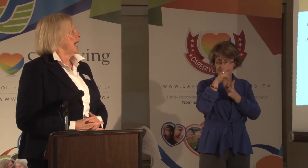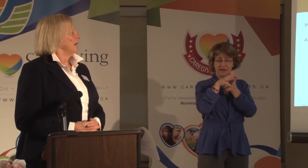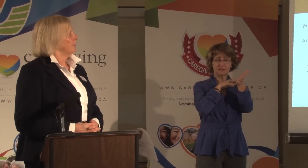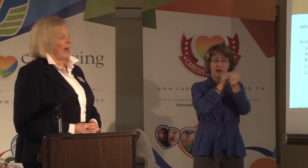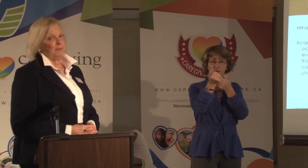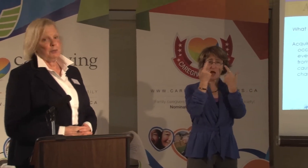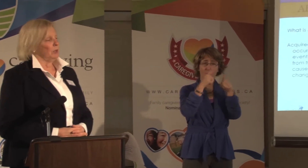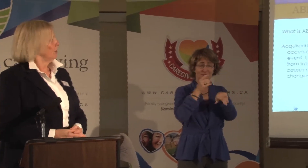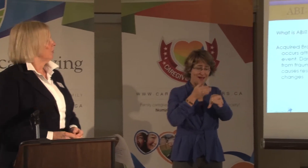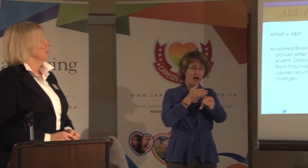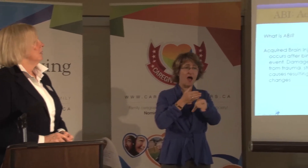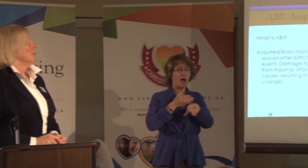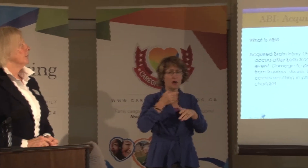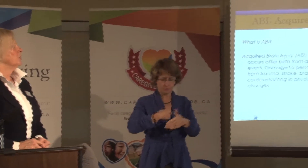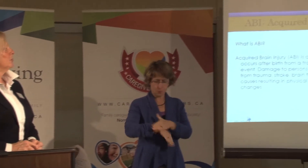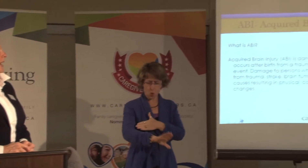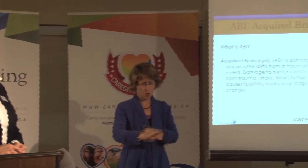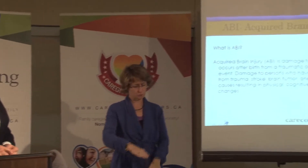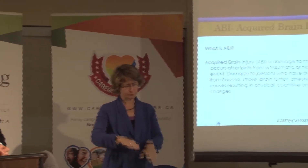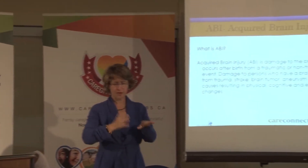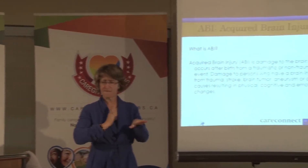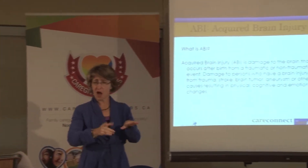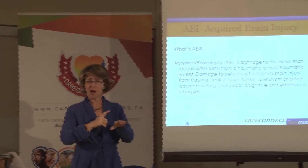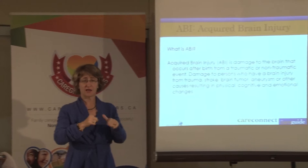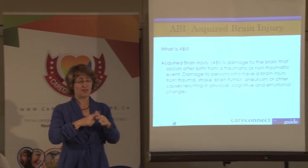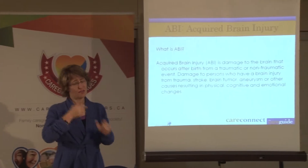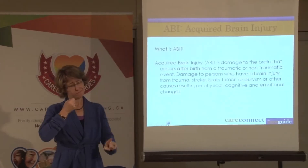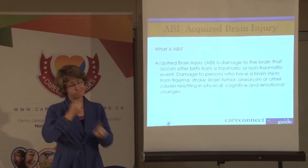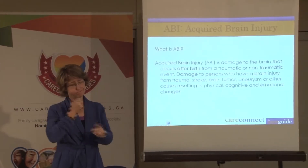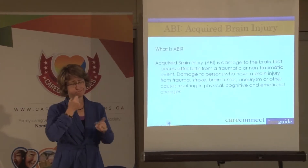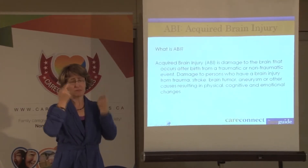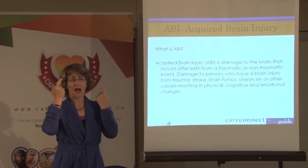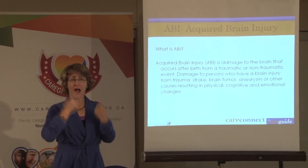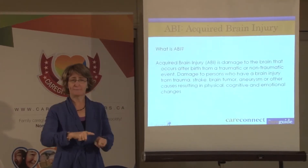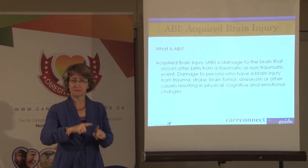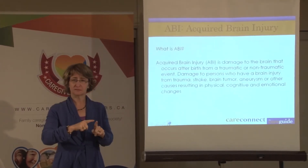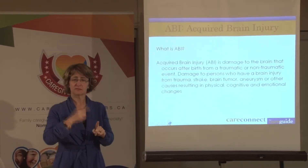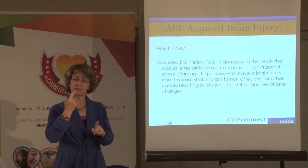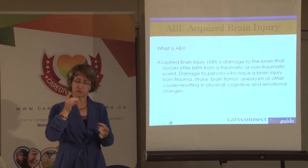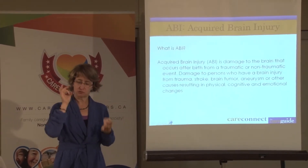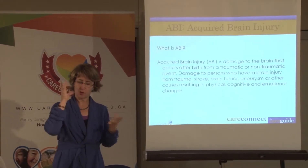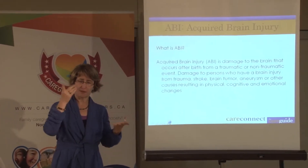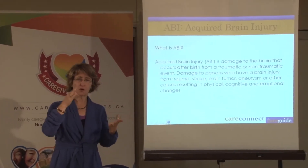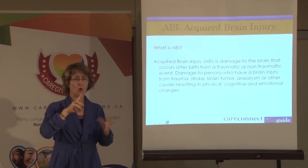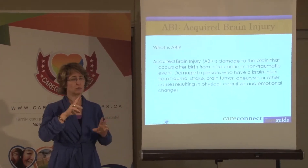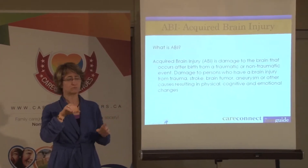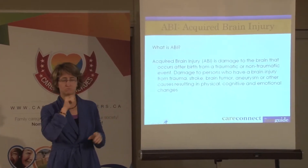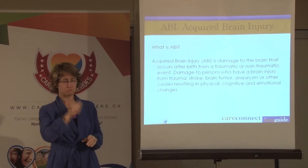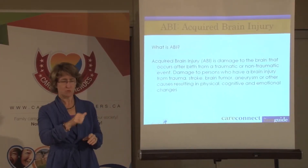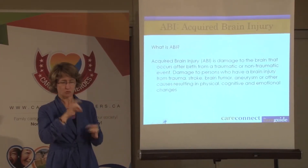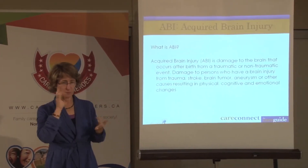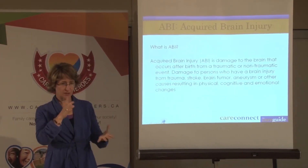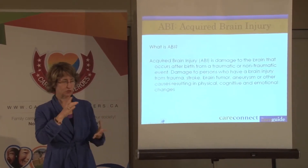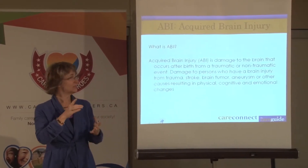occurs after birth from a traumatic or non-traumatic event. Damage to persons who have a brain